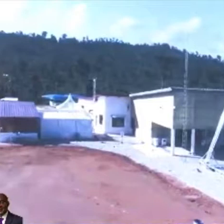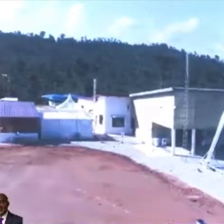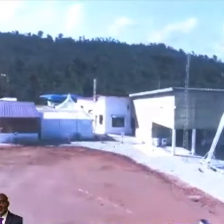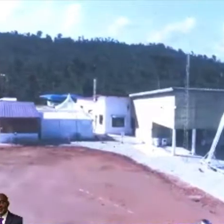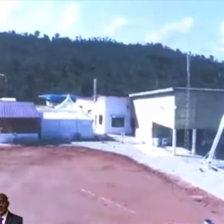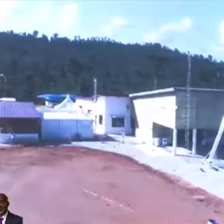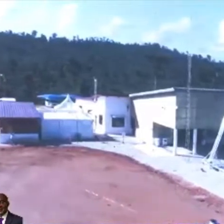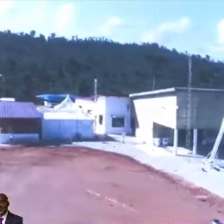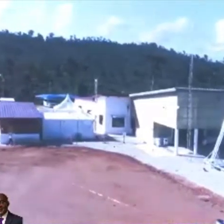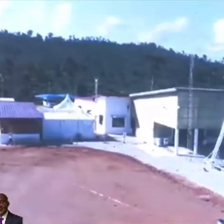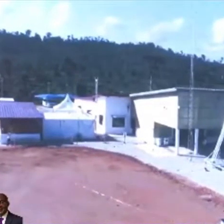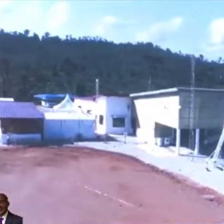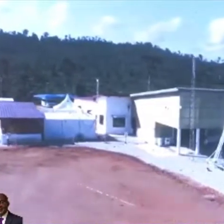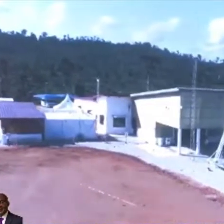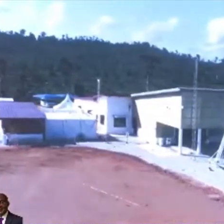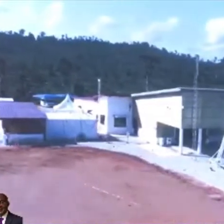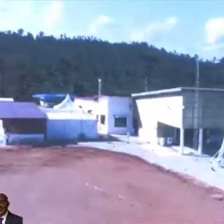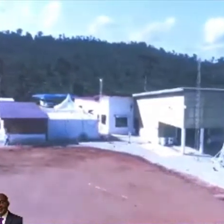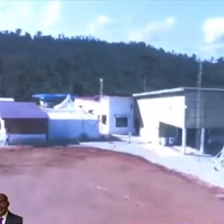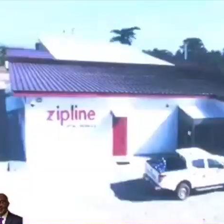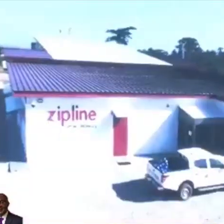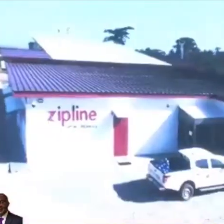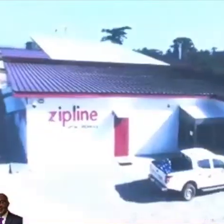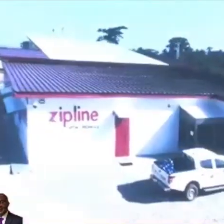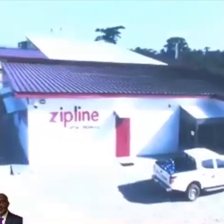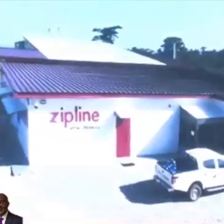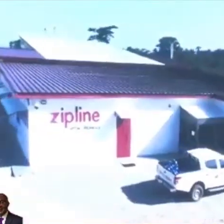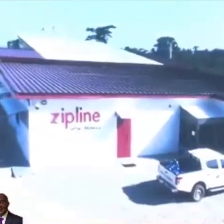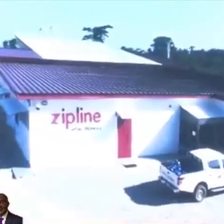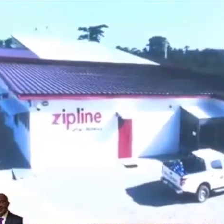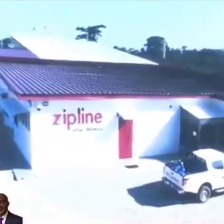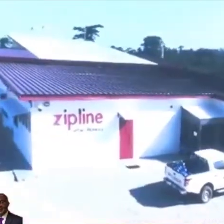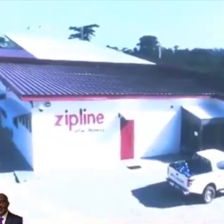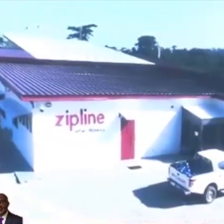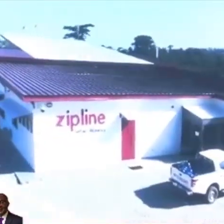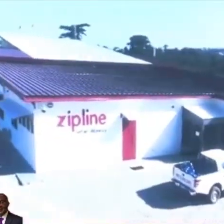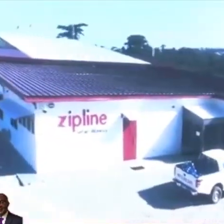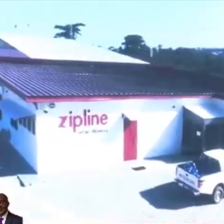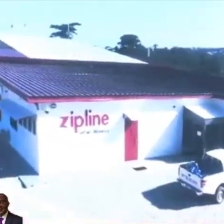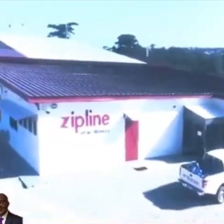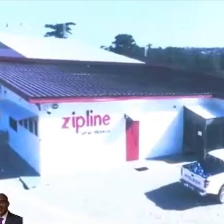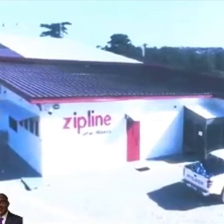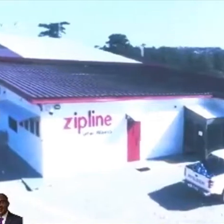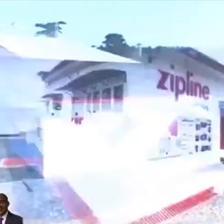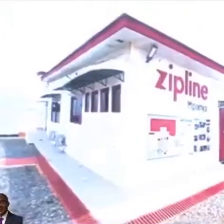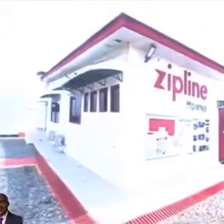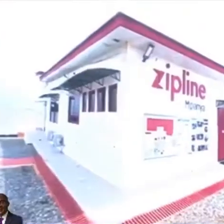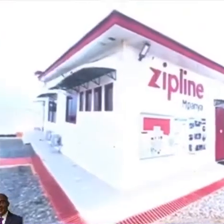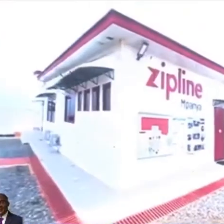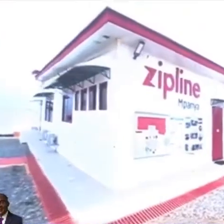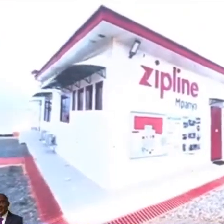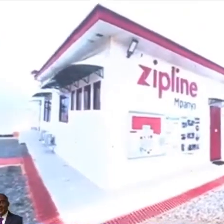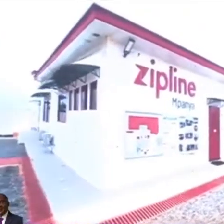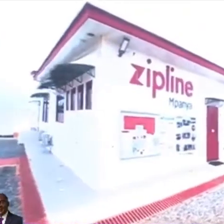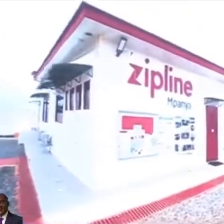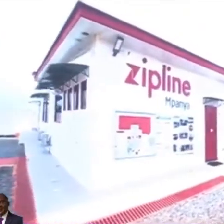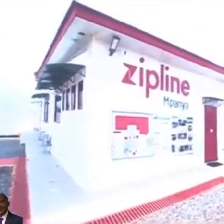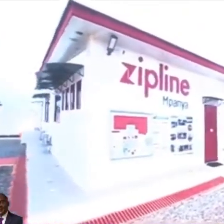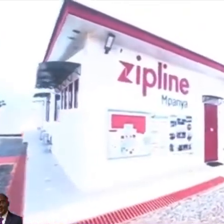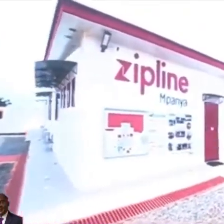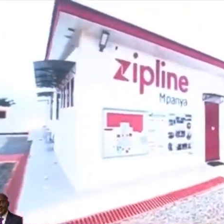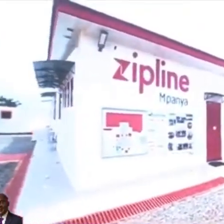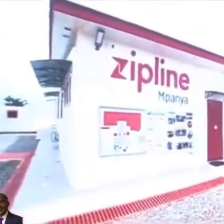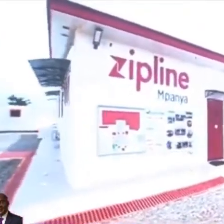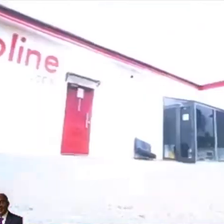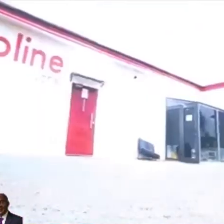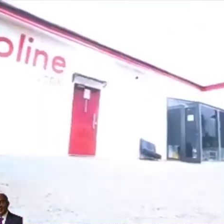Omenakun for the southeastern communities, one in Yosu for the western communities, another in Impenya for the